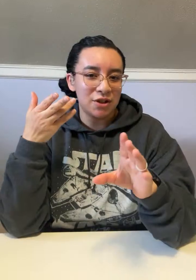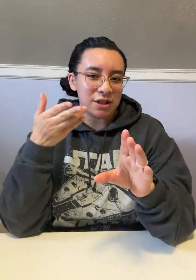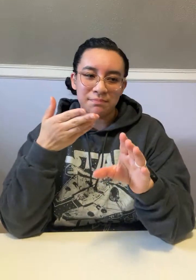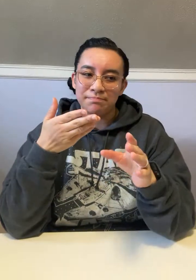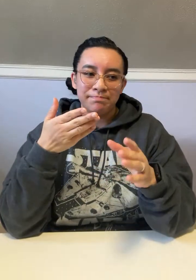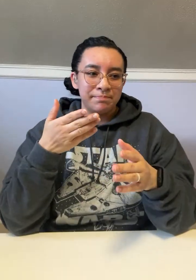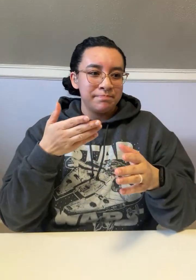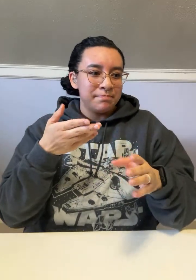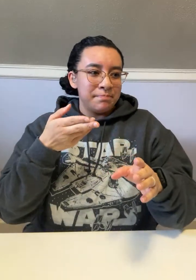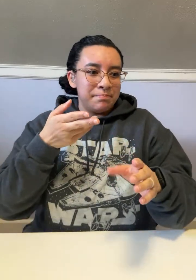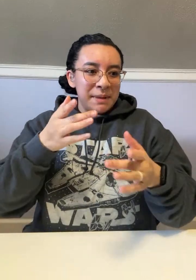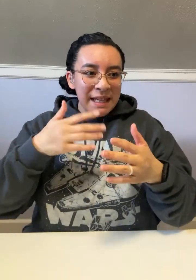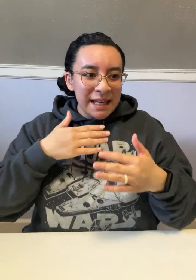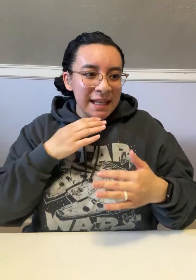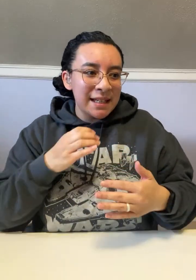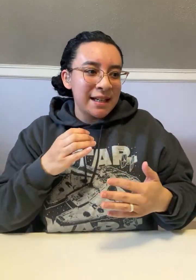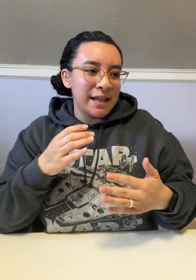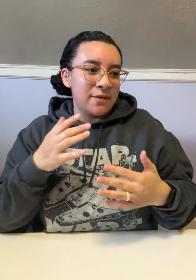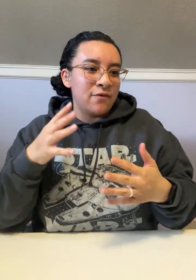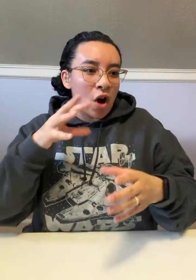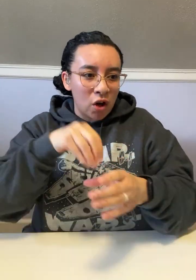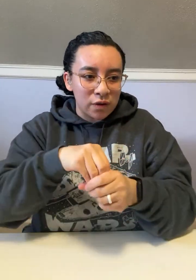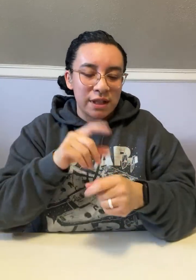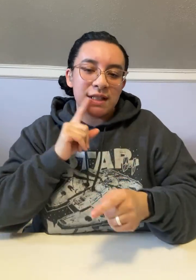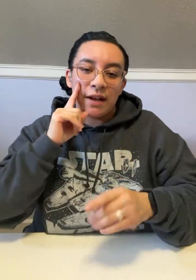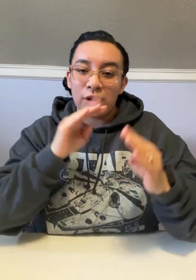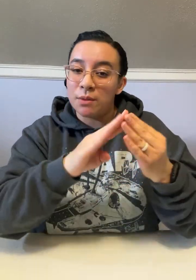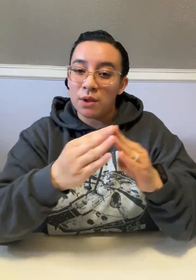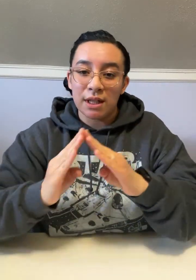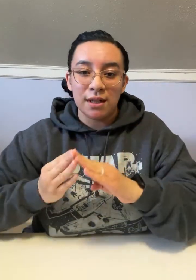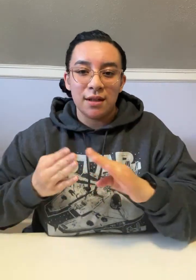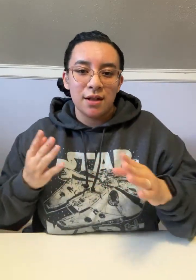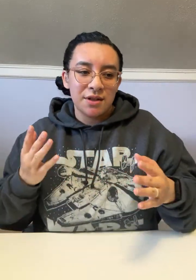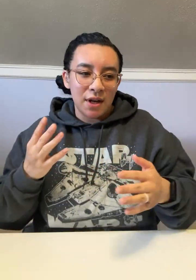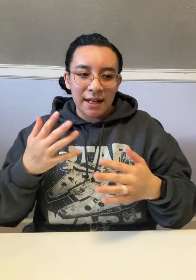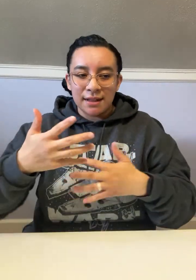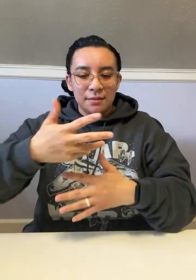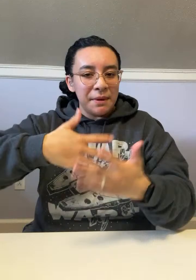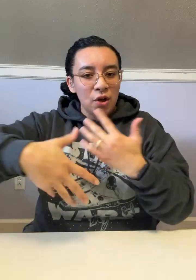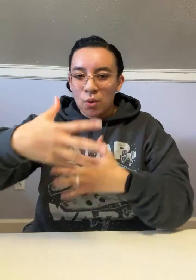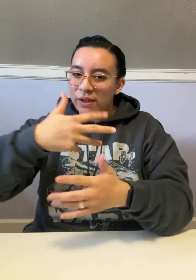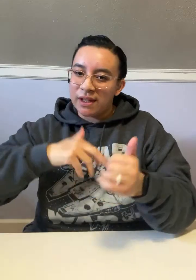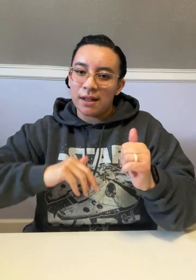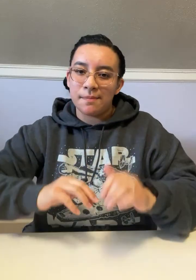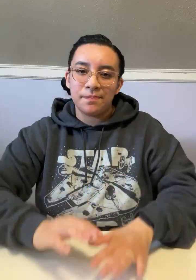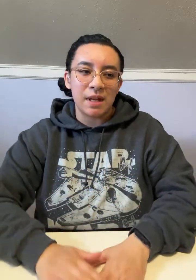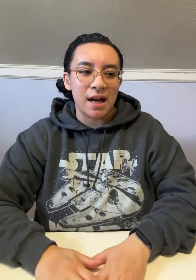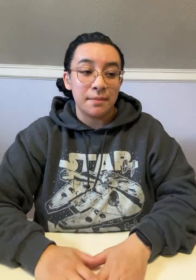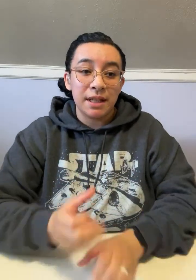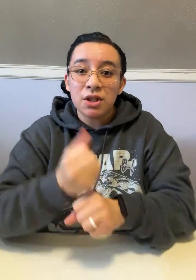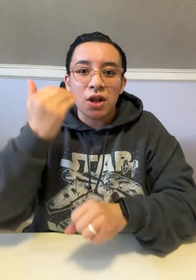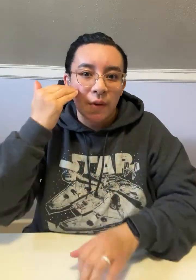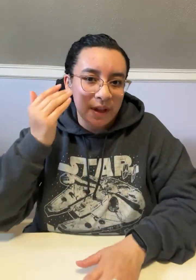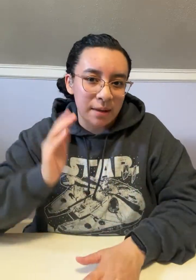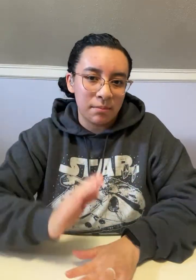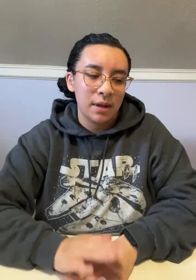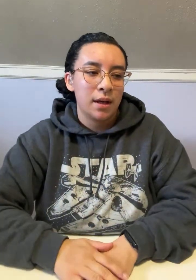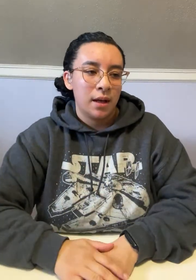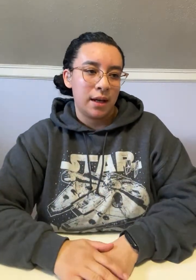Just be involved in the deaf community. Try to mingle with them, get to know them,